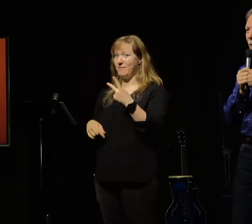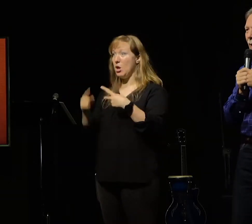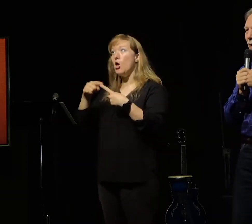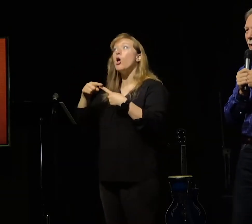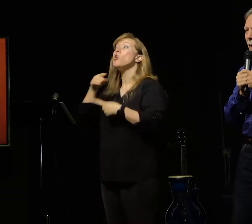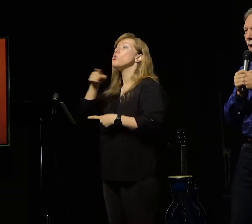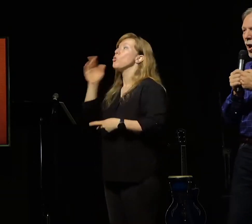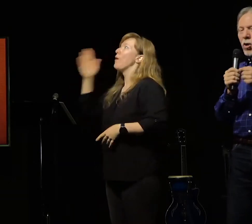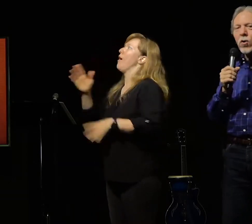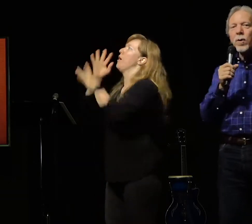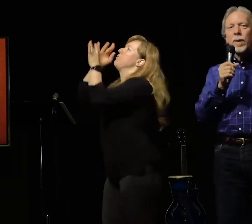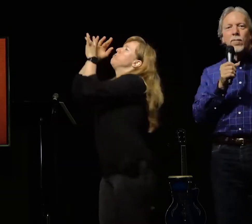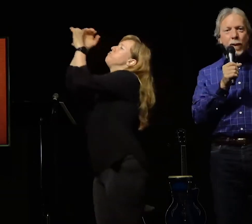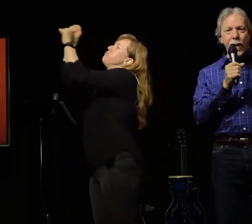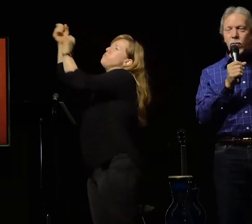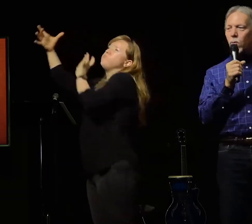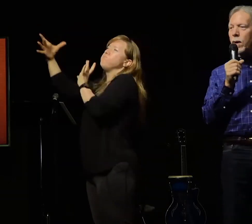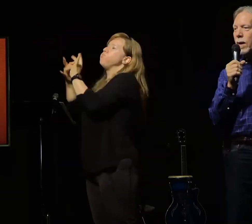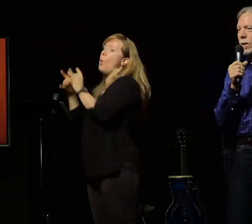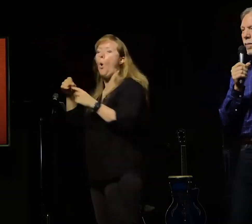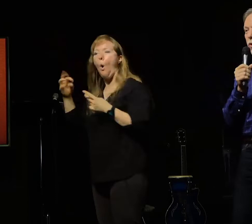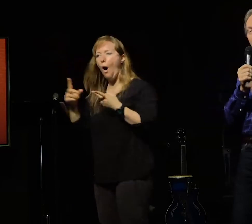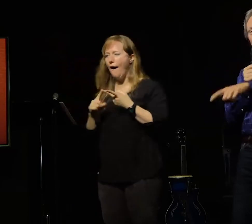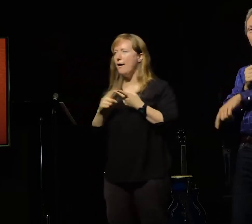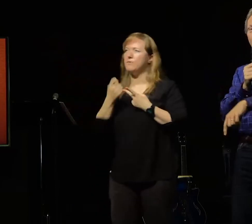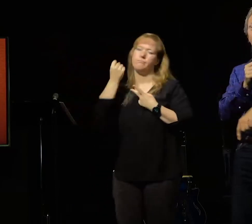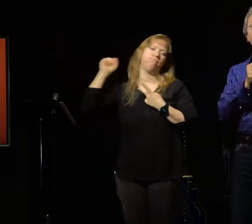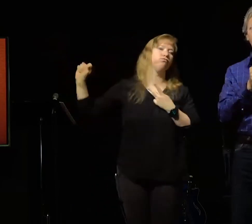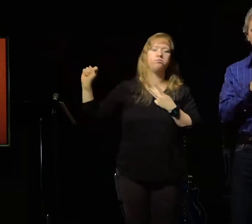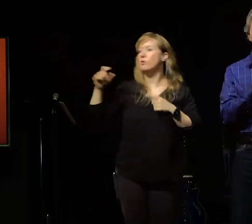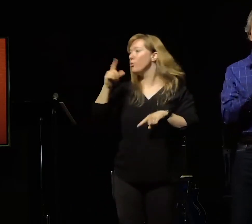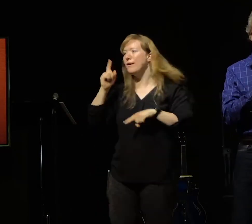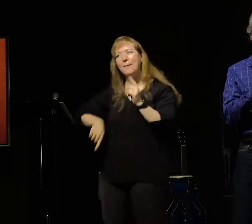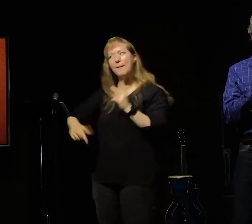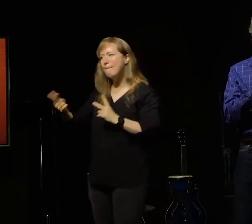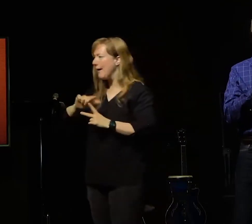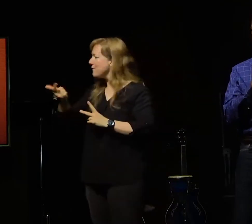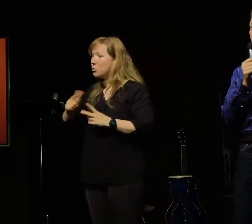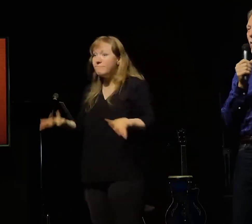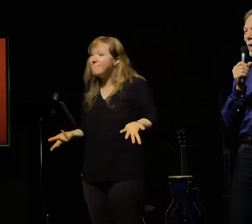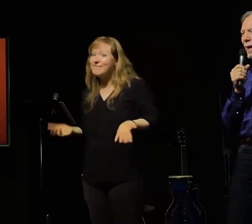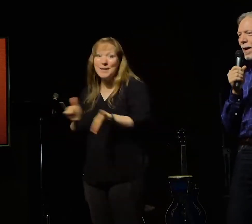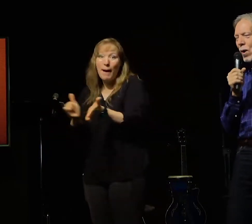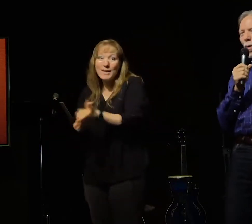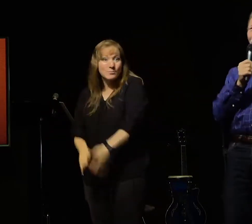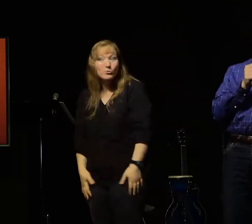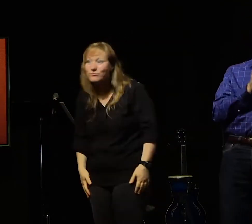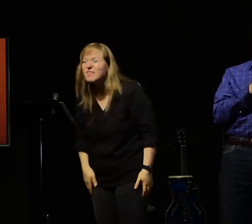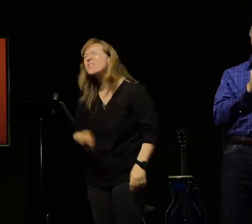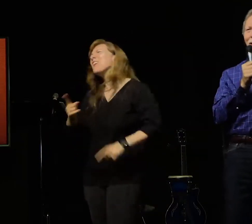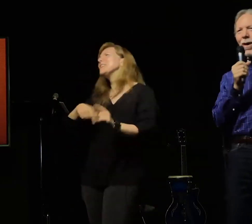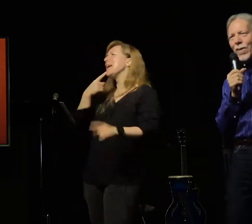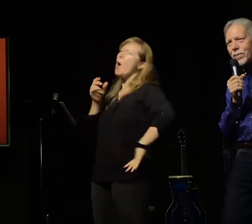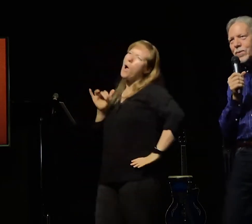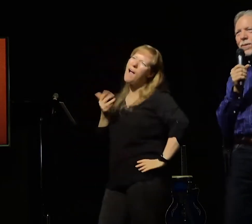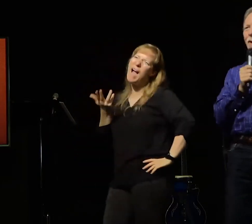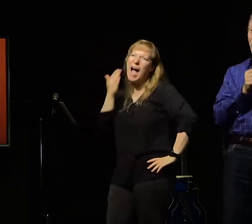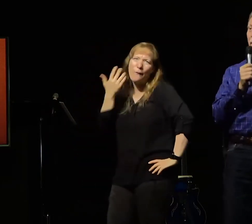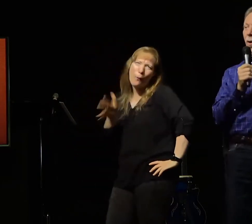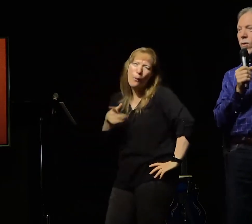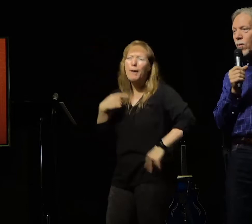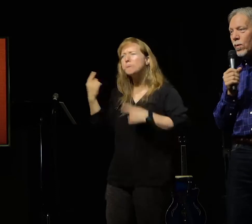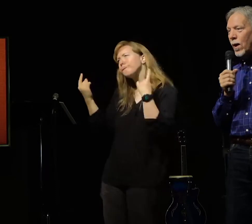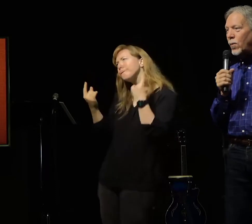him tightly or you're going to be repelled, one or the other. But you're not going to be neutral. You're not going to be in limbo. Well, I don't know. I'm just